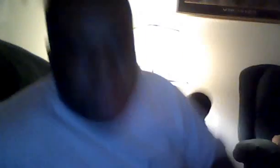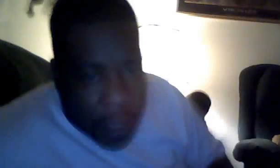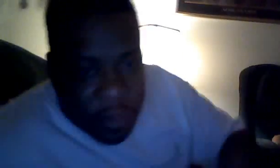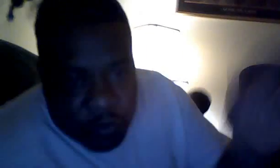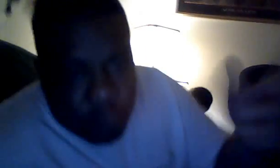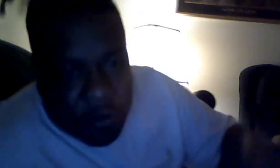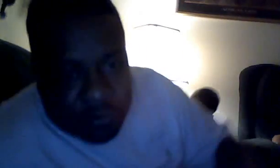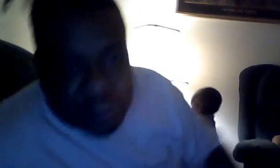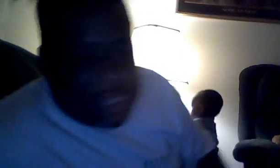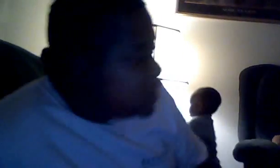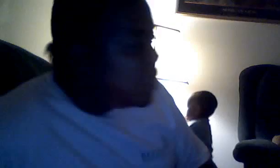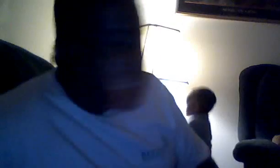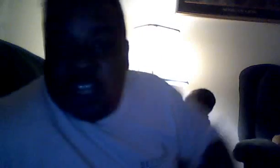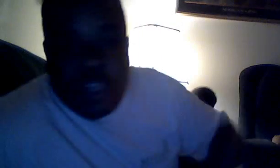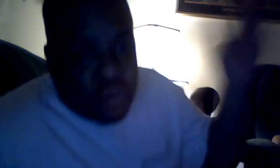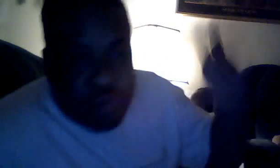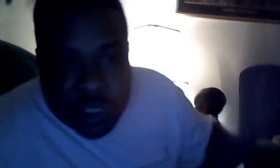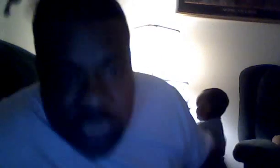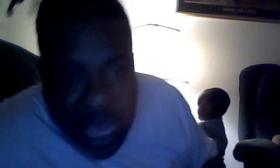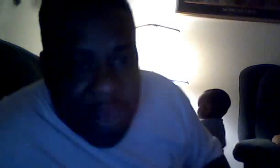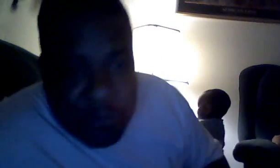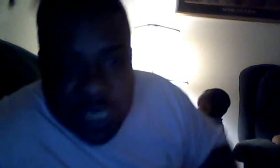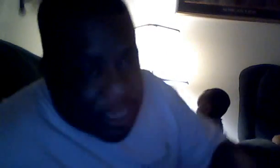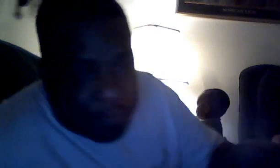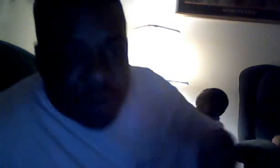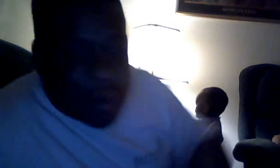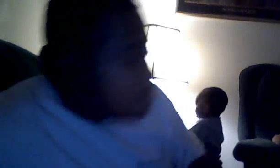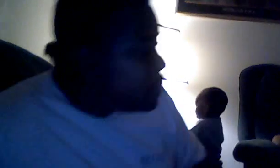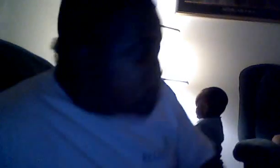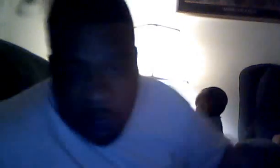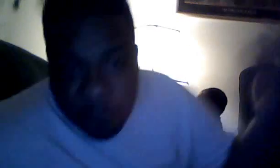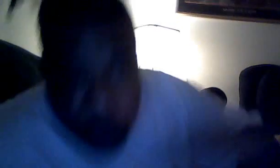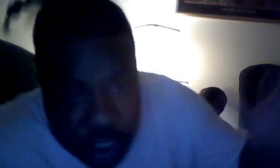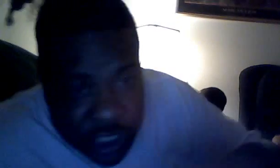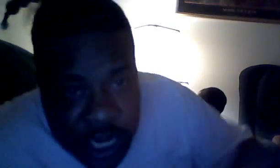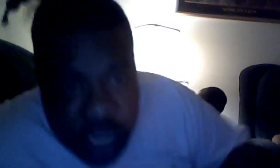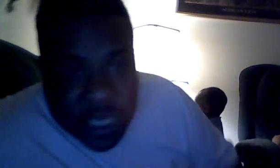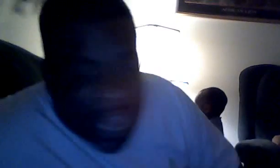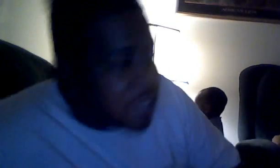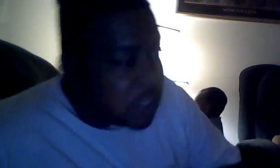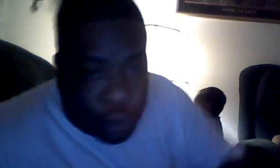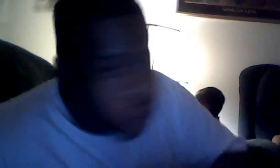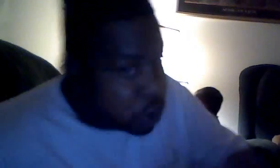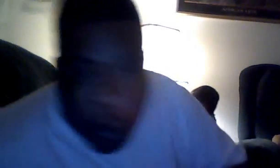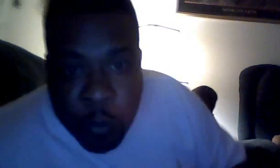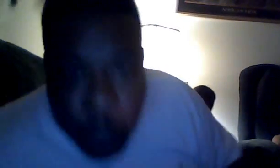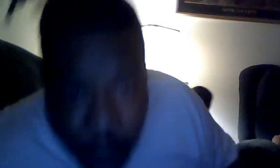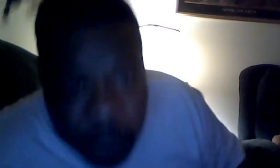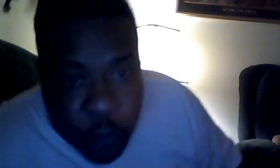And if you ever see me, nigga, you will see how I be keeping up. I'm fresh in the game. Double dough, Bobby